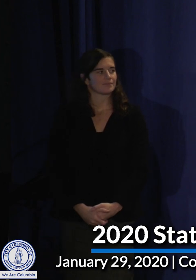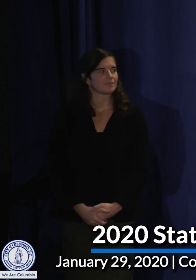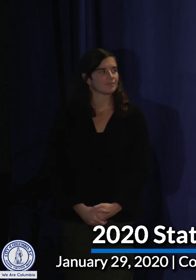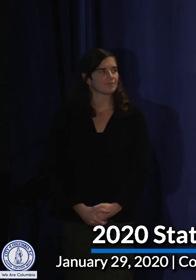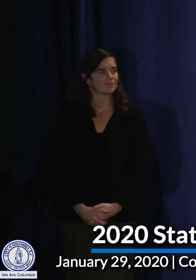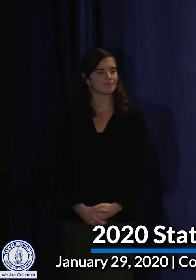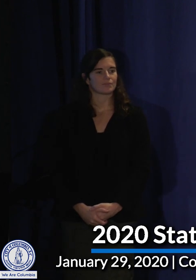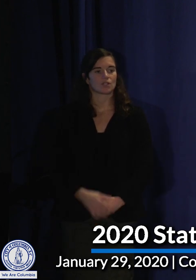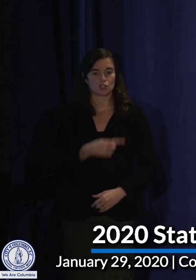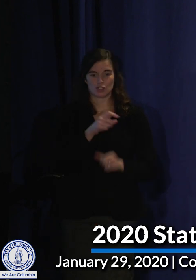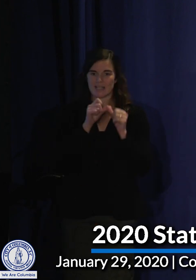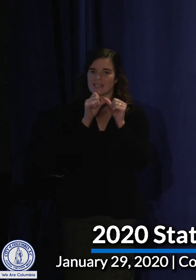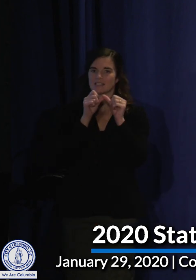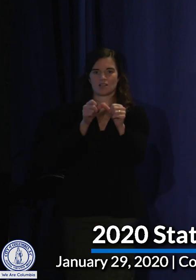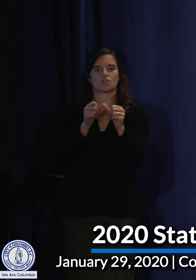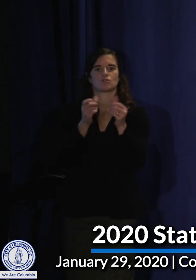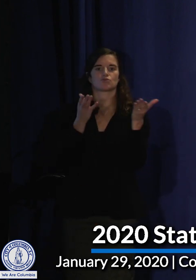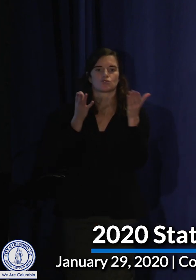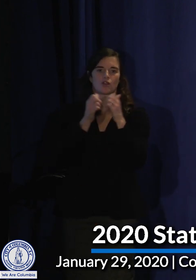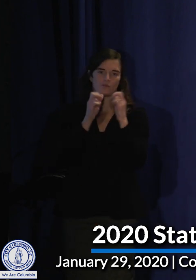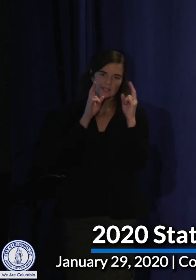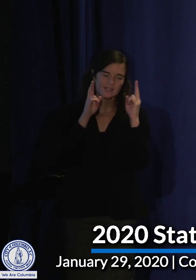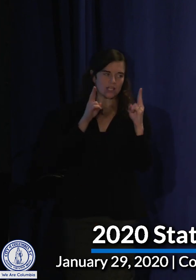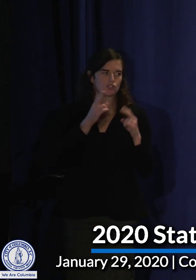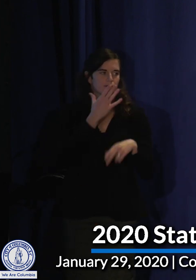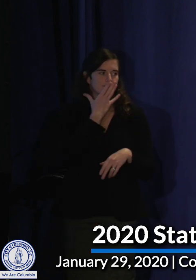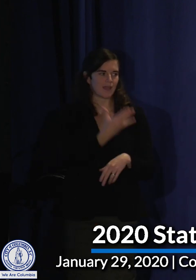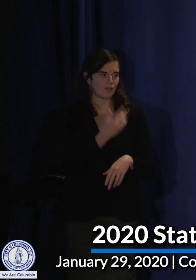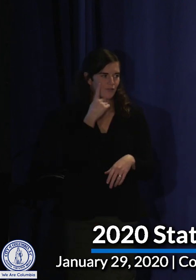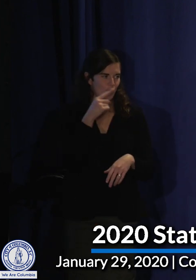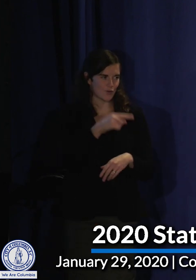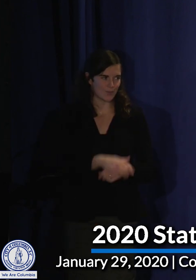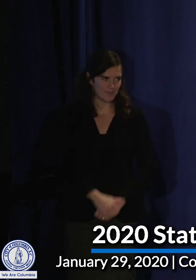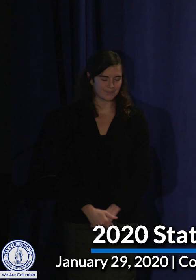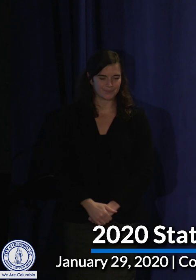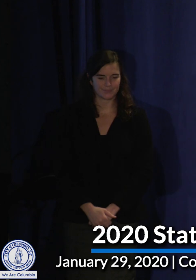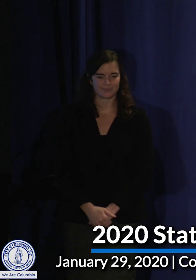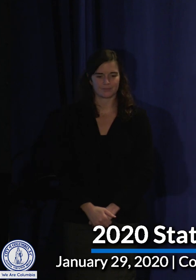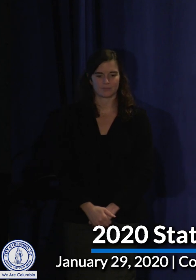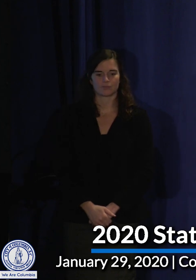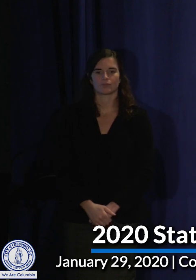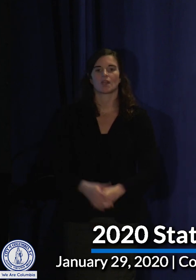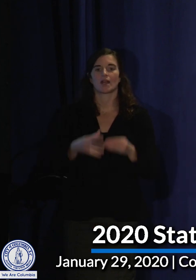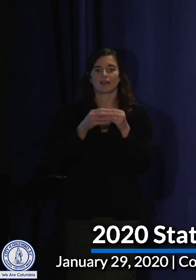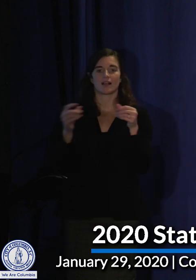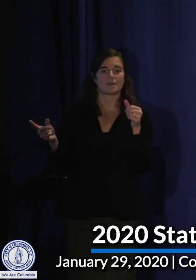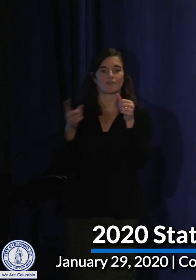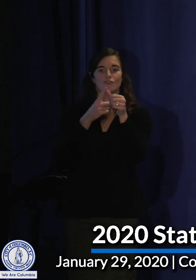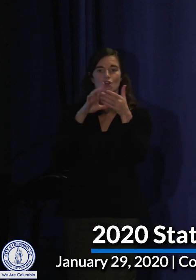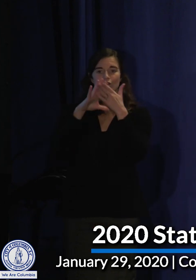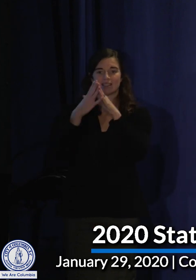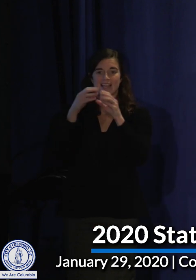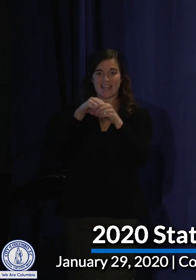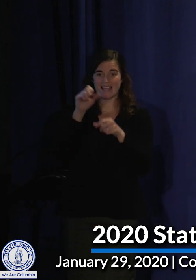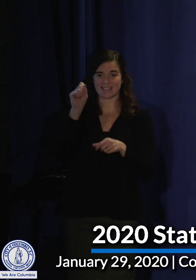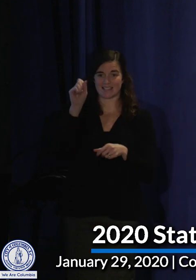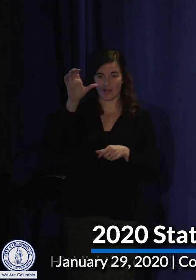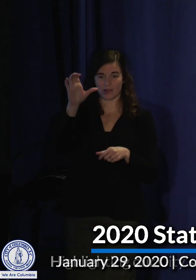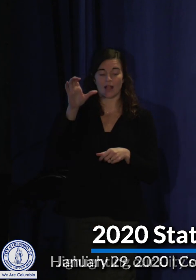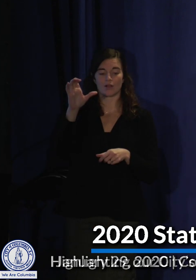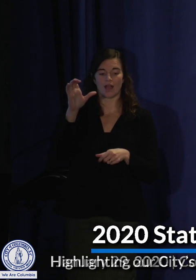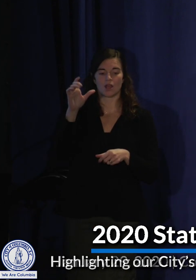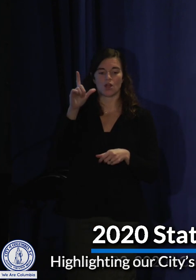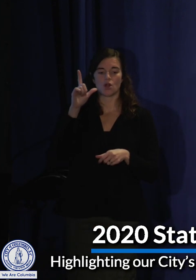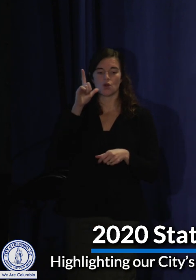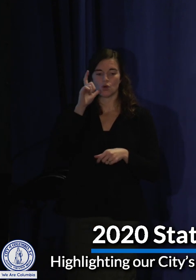who continues to serve with distinction, and we're so thankful for her. Columbia was the first city in South Carolina to power